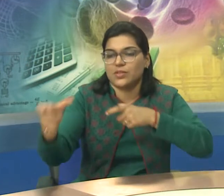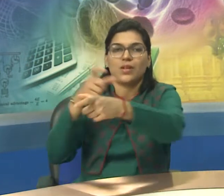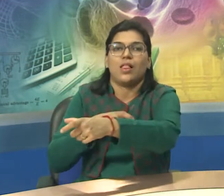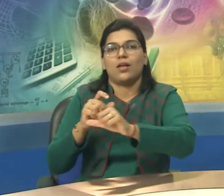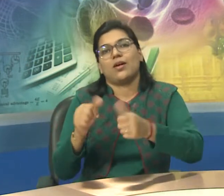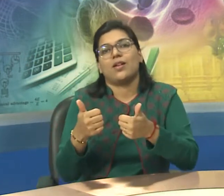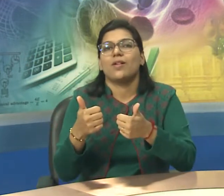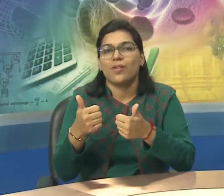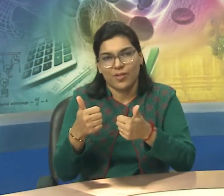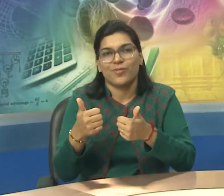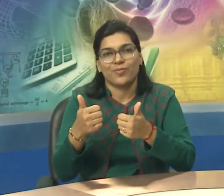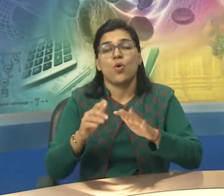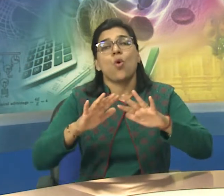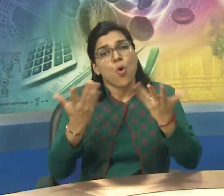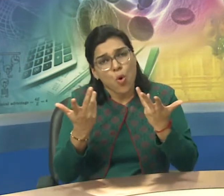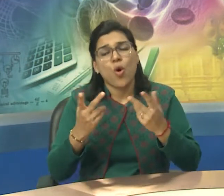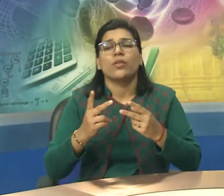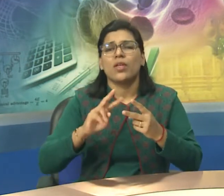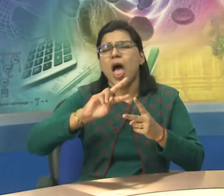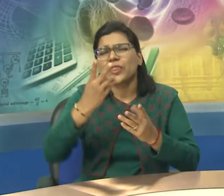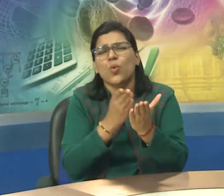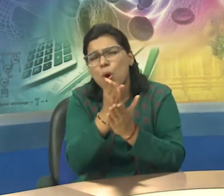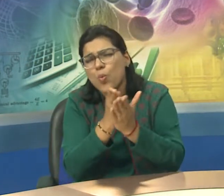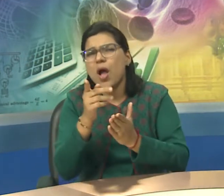business to grow and expand